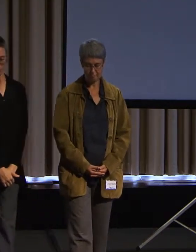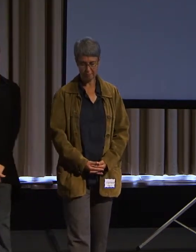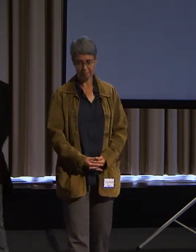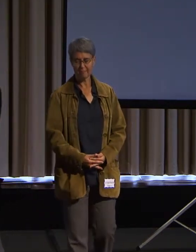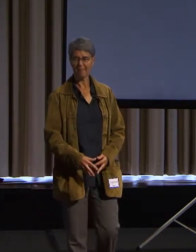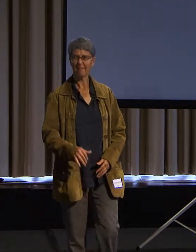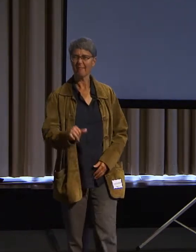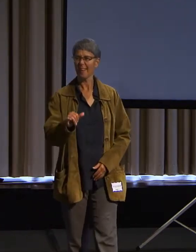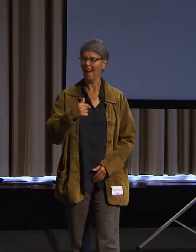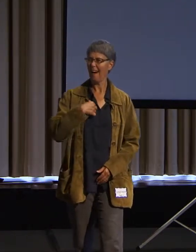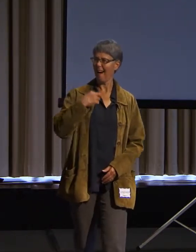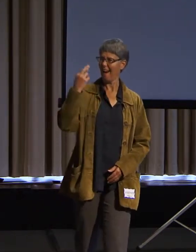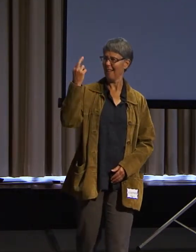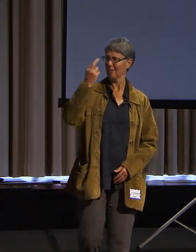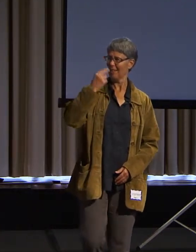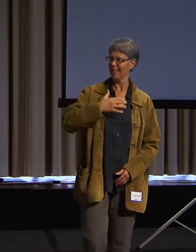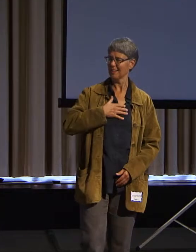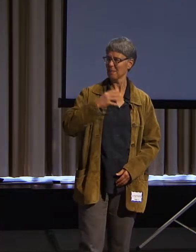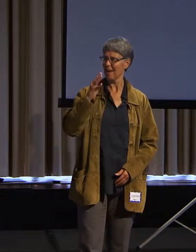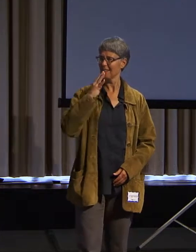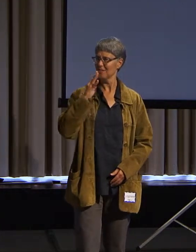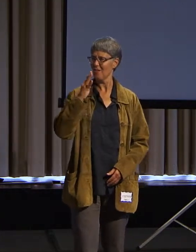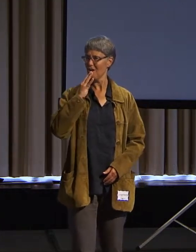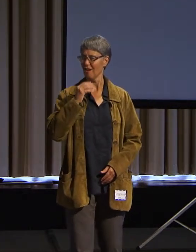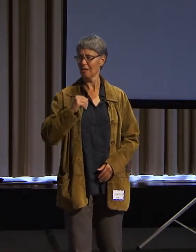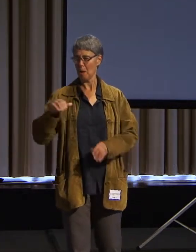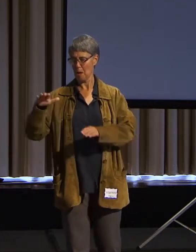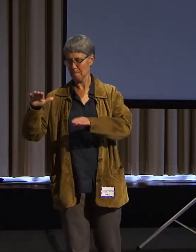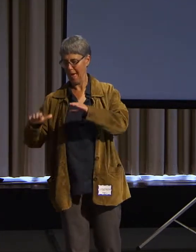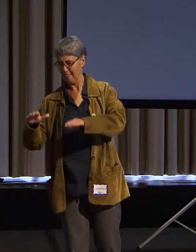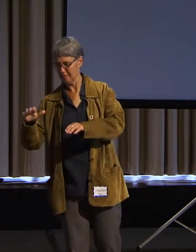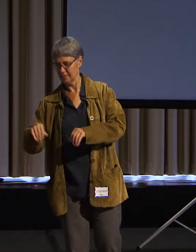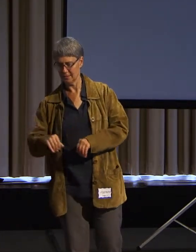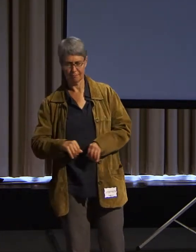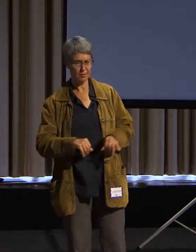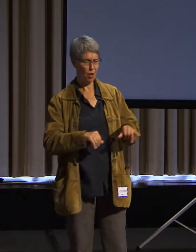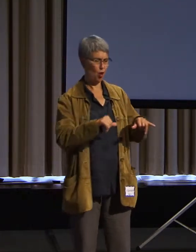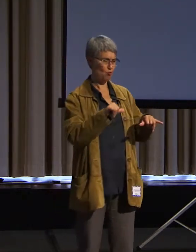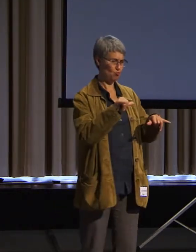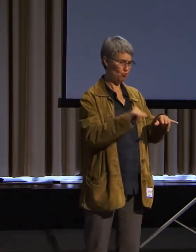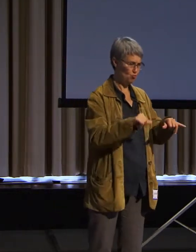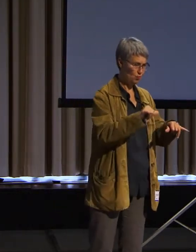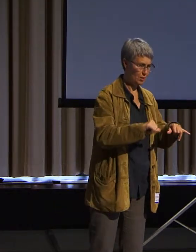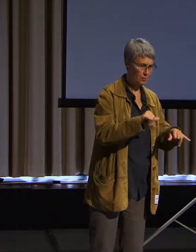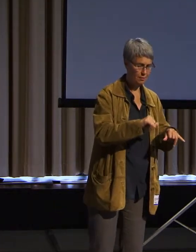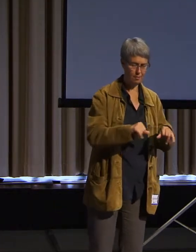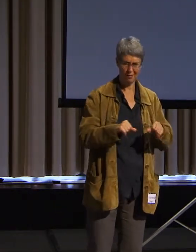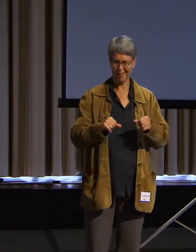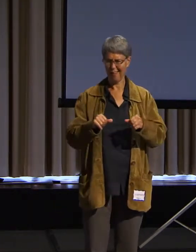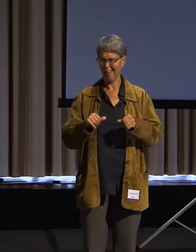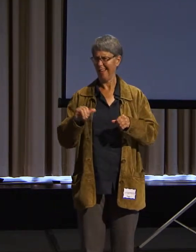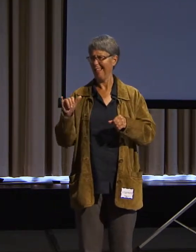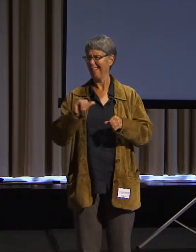kind of way to control the cycles in my life. Although there are some predictable patterns, so much happens in life which I cannot